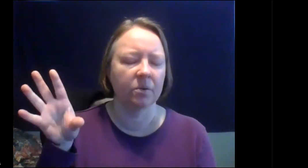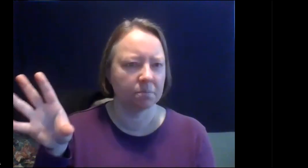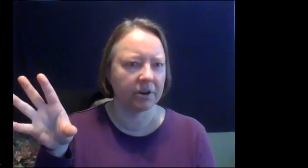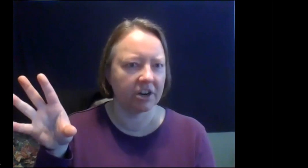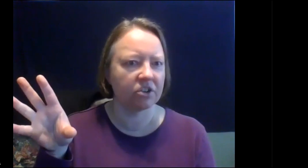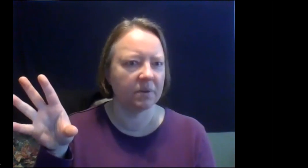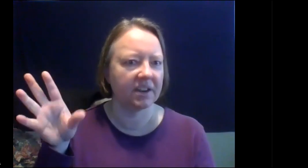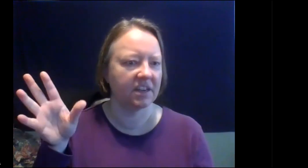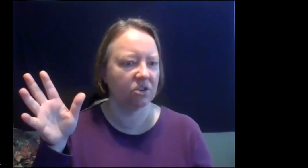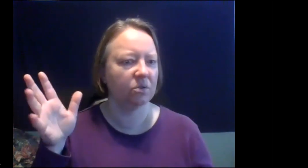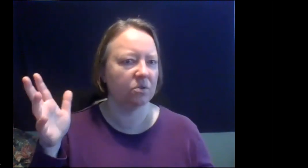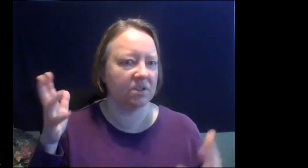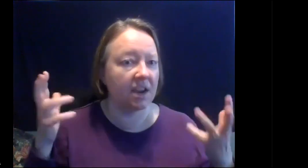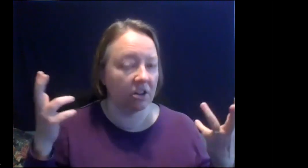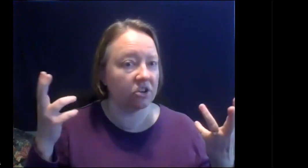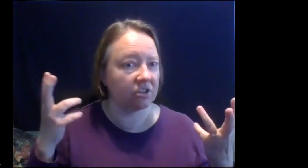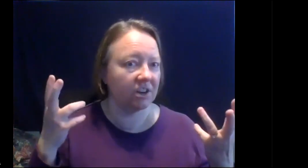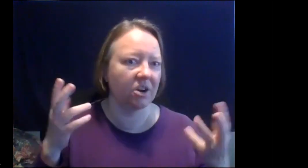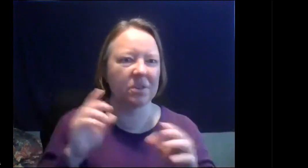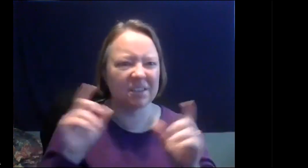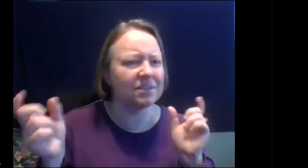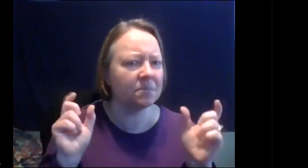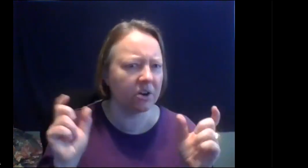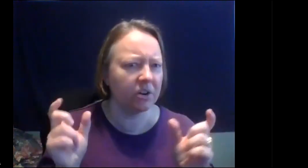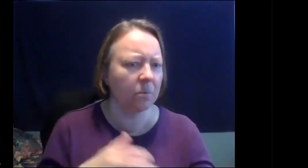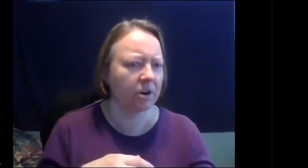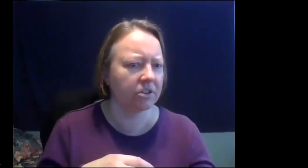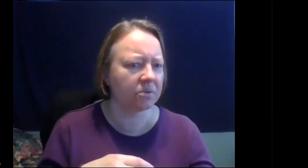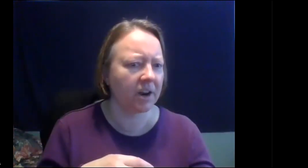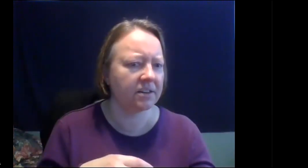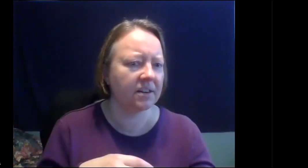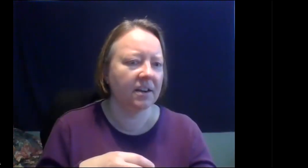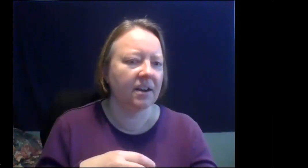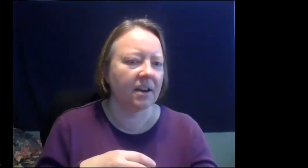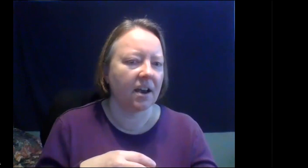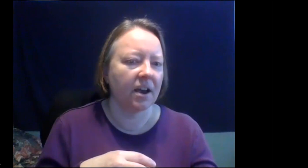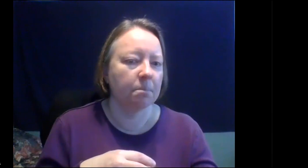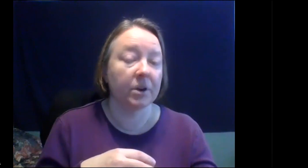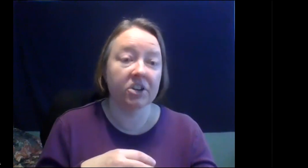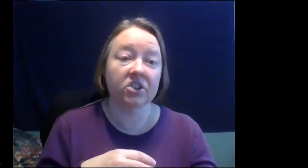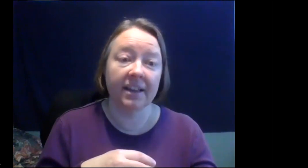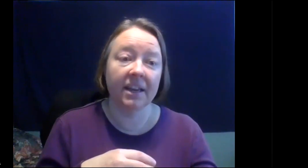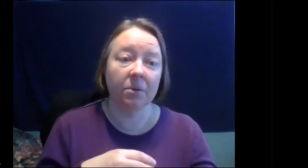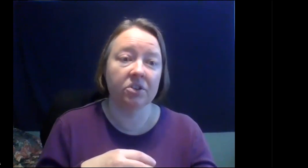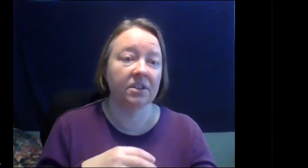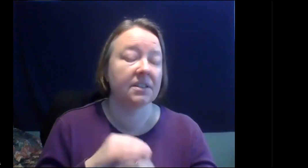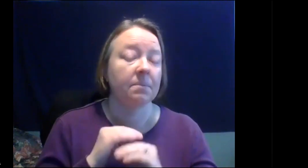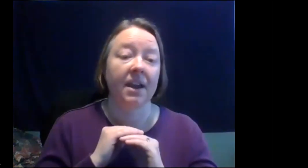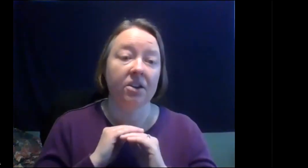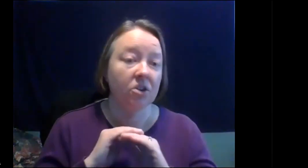is British, because they do use English, you know, with some varying words, right? British Sign Language is something I